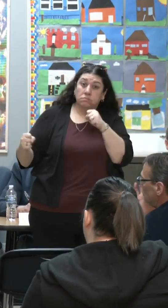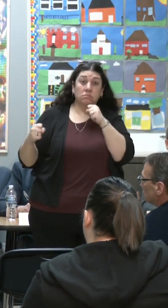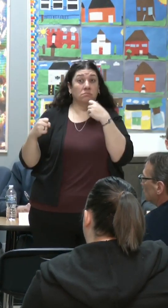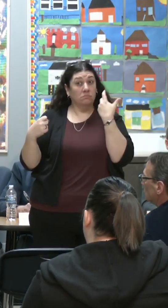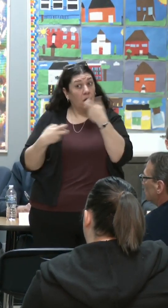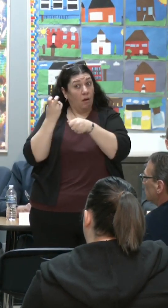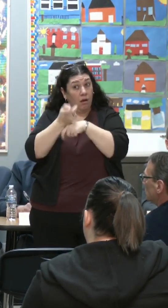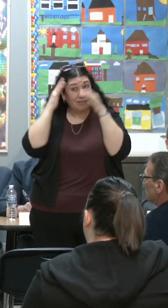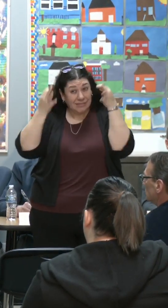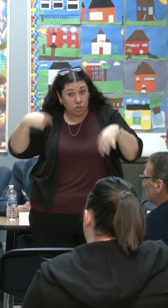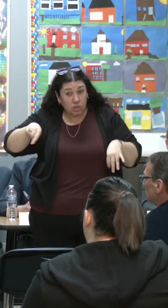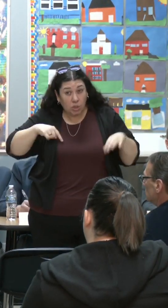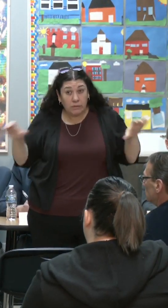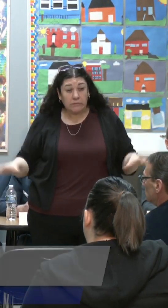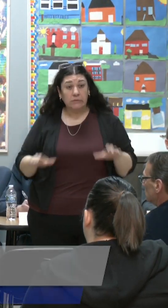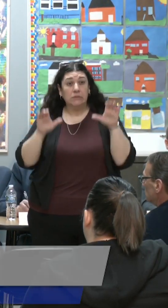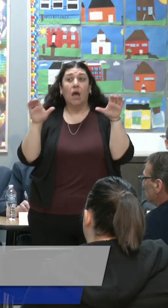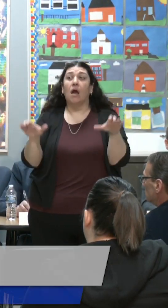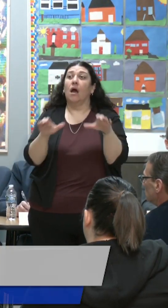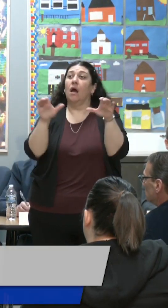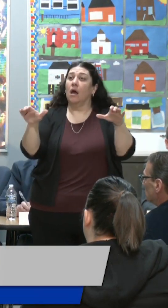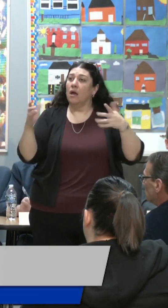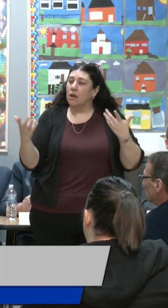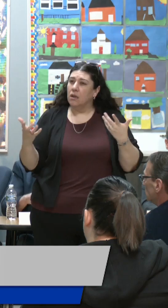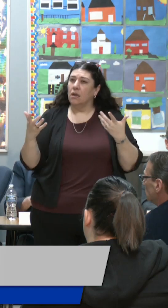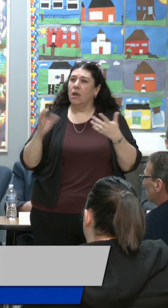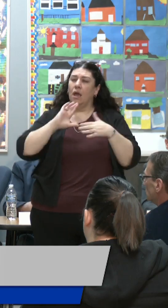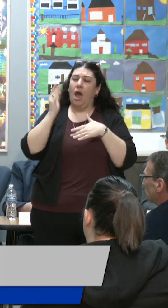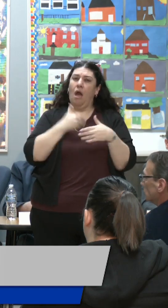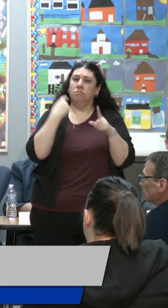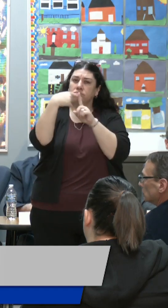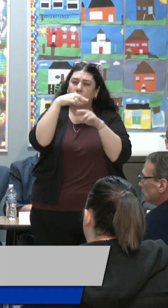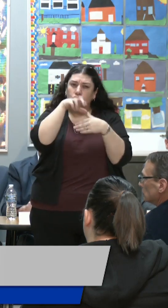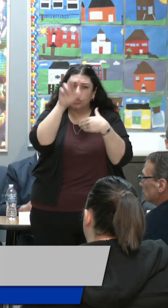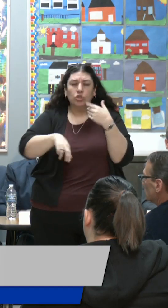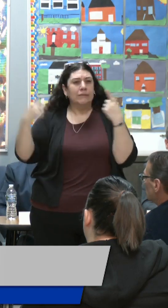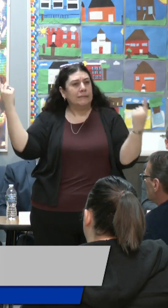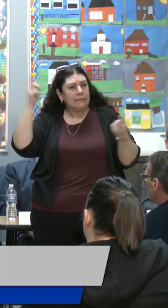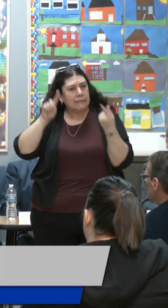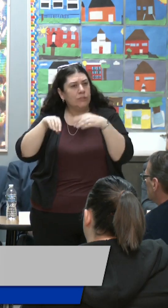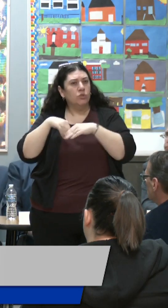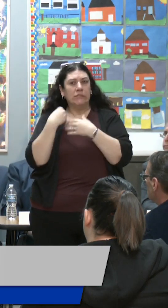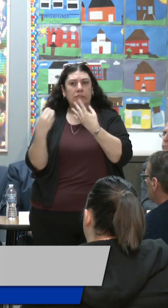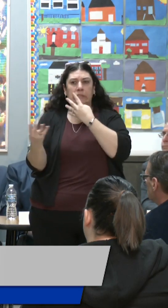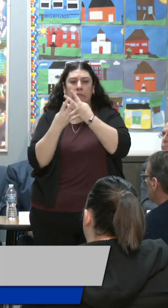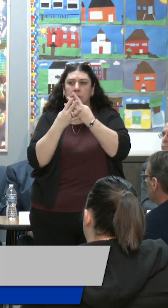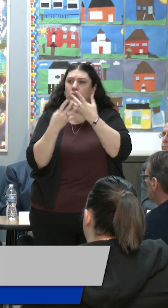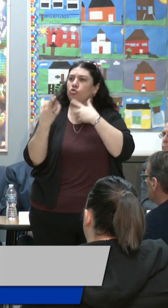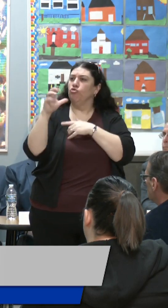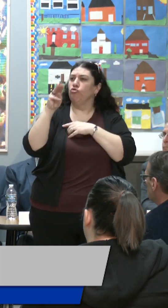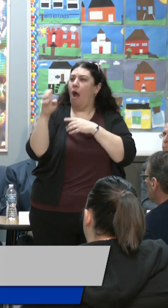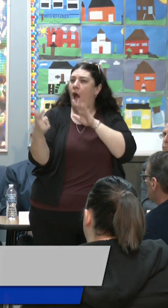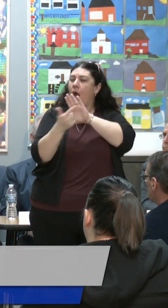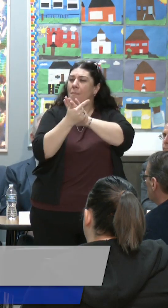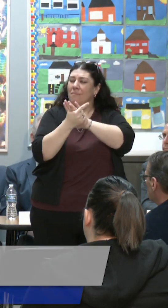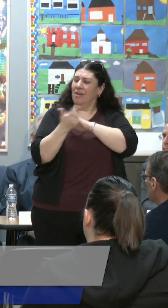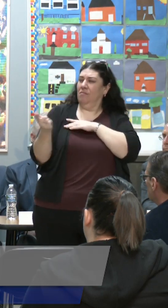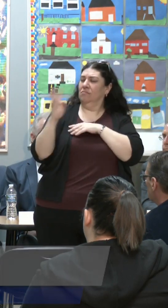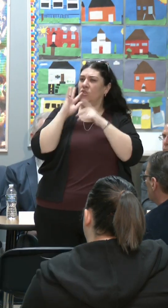we've made, which results in a historic decrease in crime. I was just talking to the chief before we